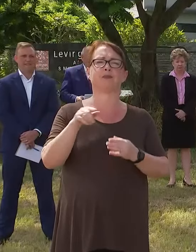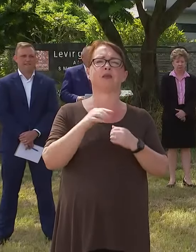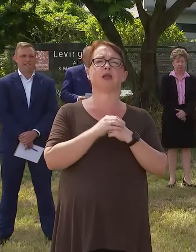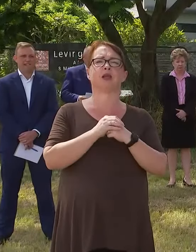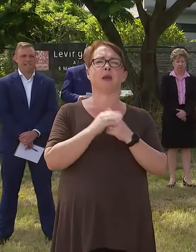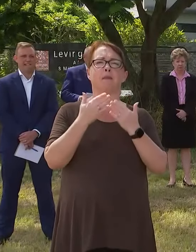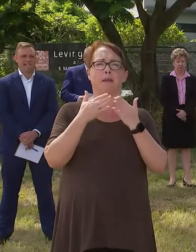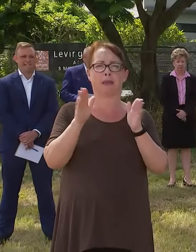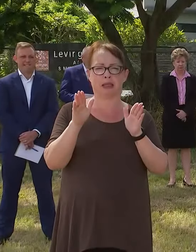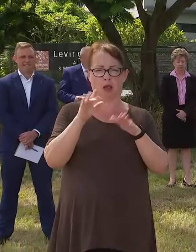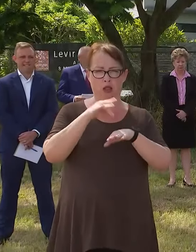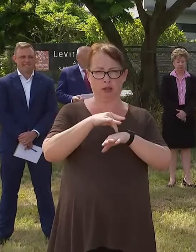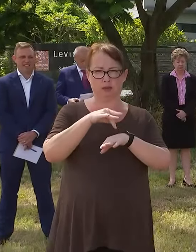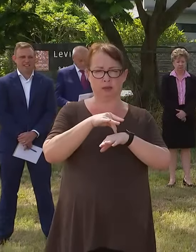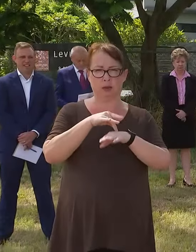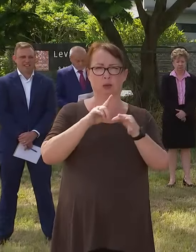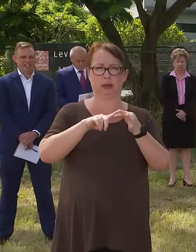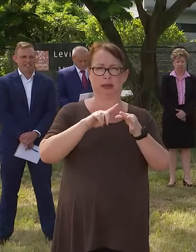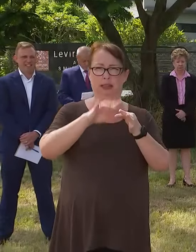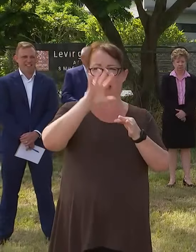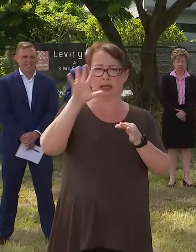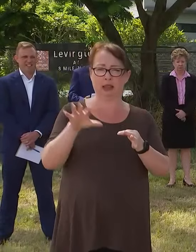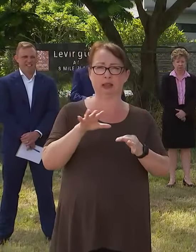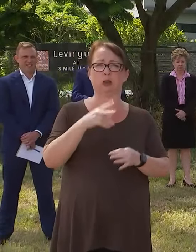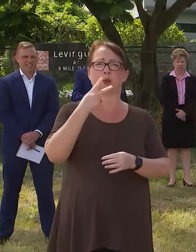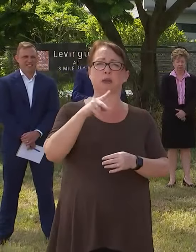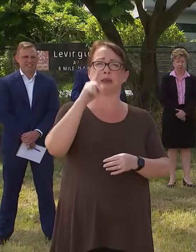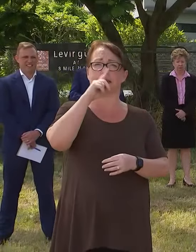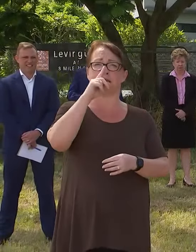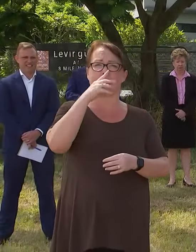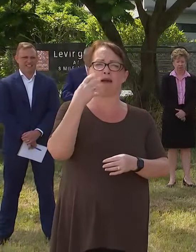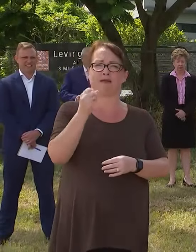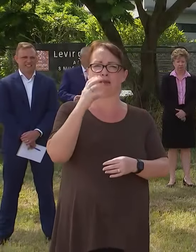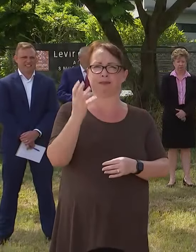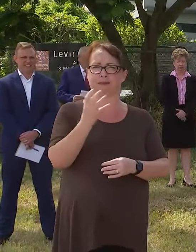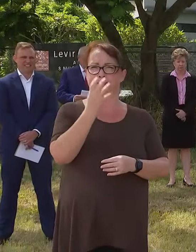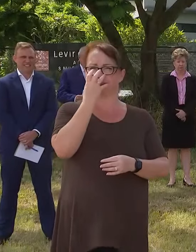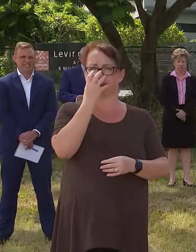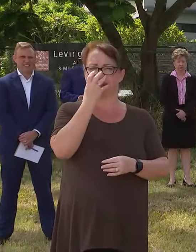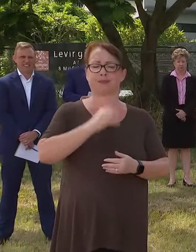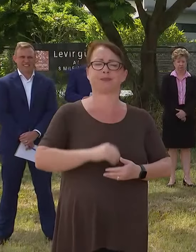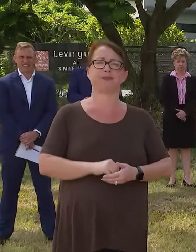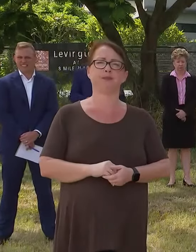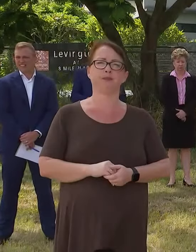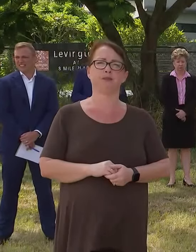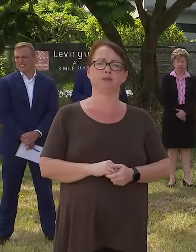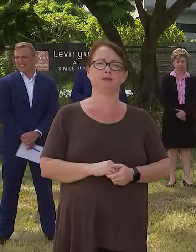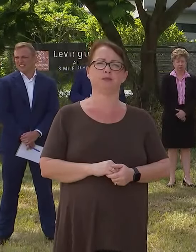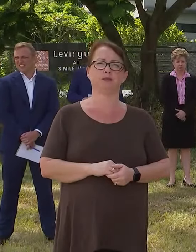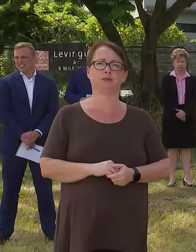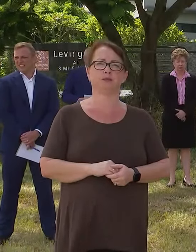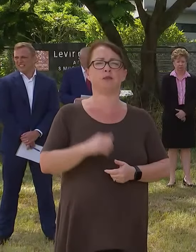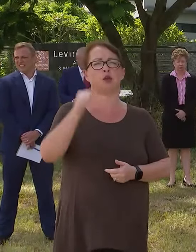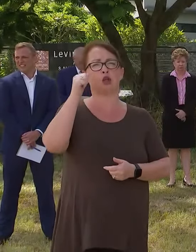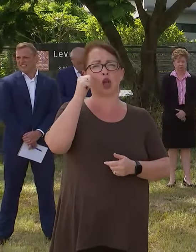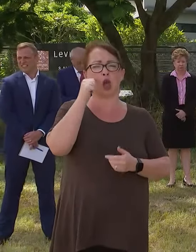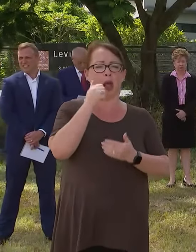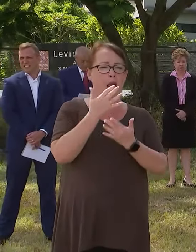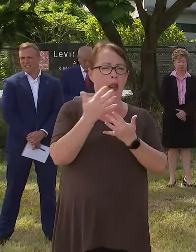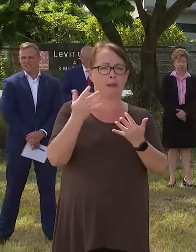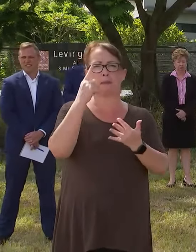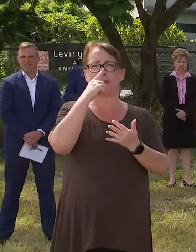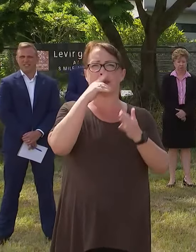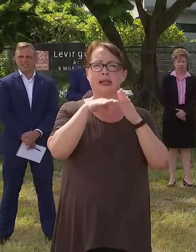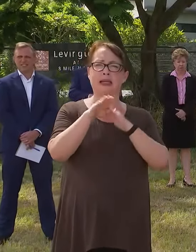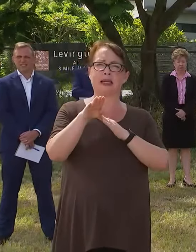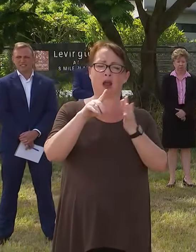intensive care units, public intensive care units in Queensland, 20 of whom are ventilated. And we also know that the numbers of people in intensive care tend